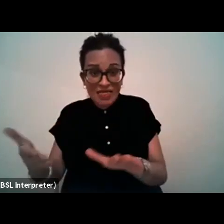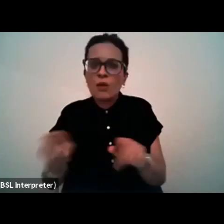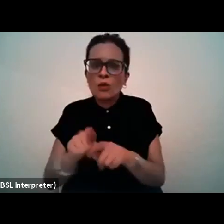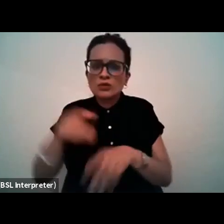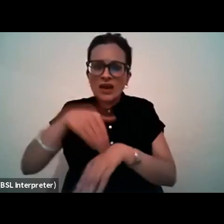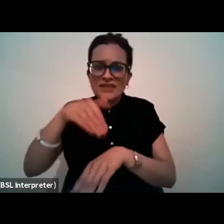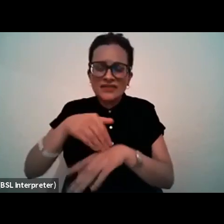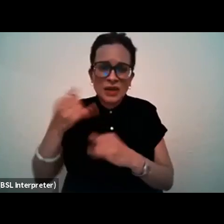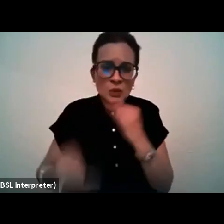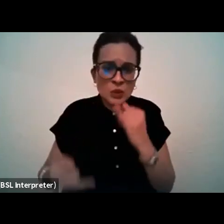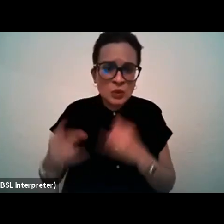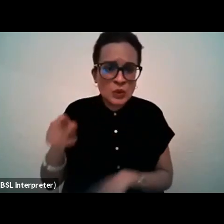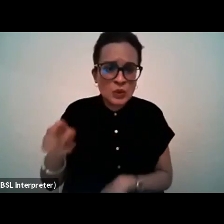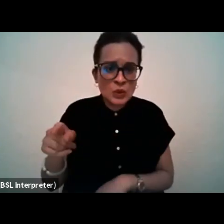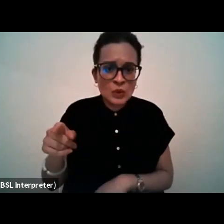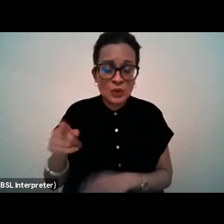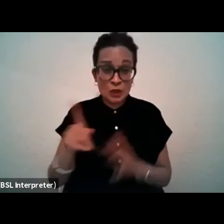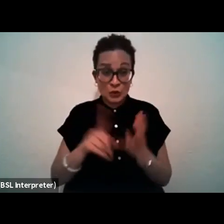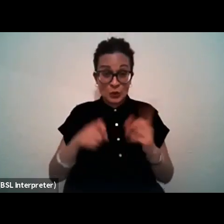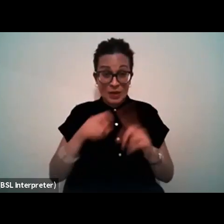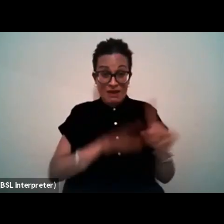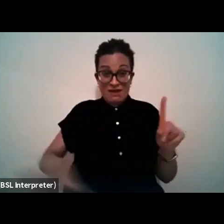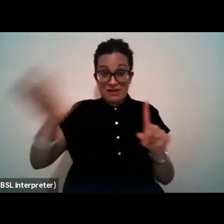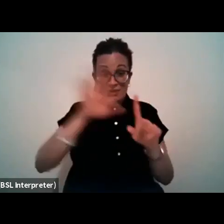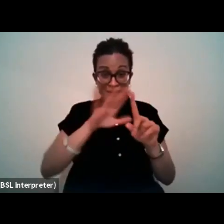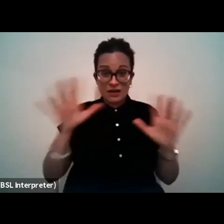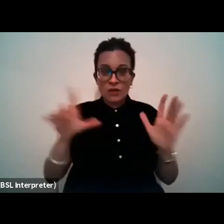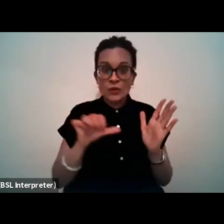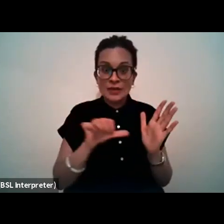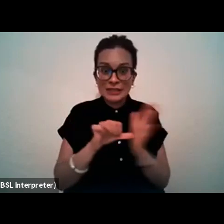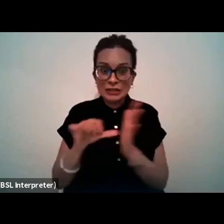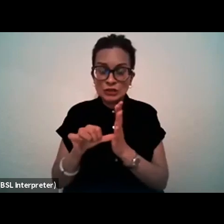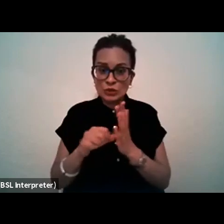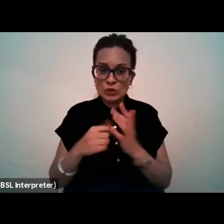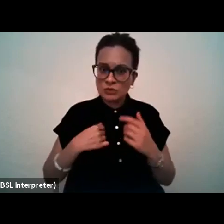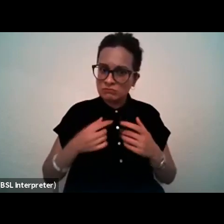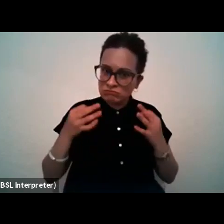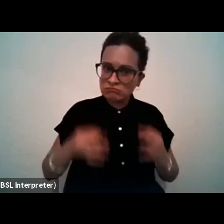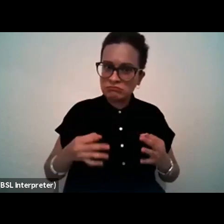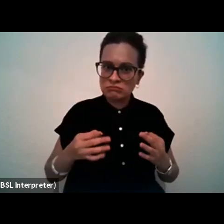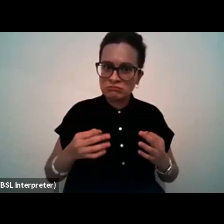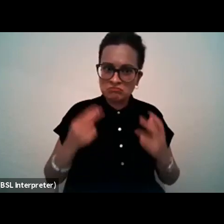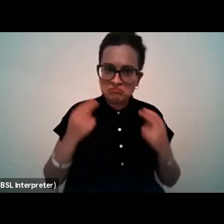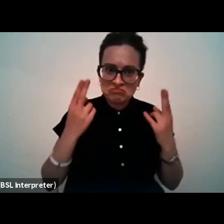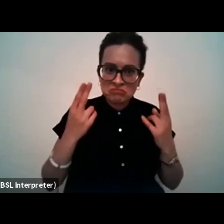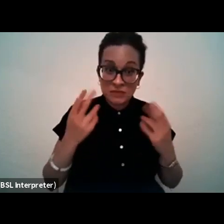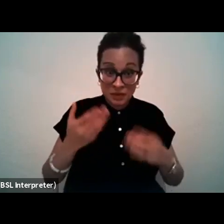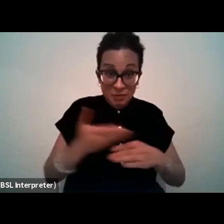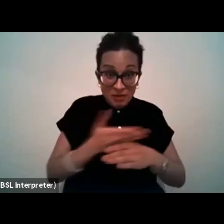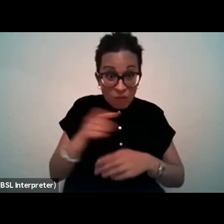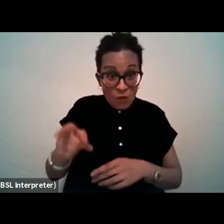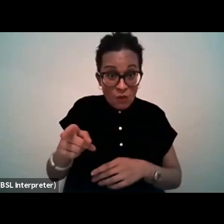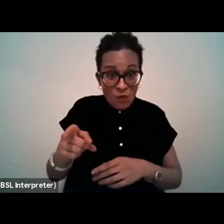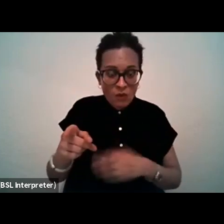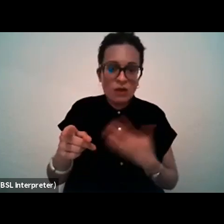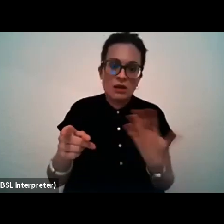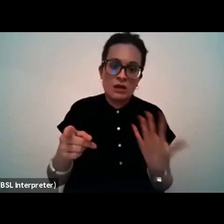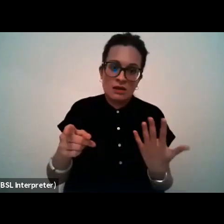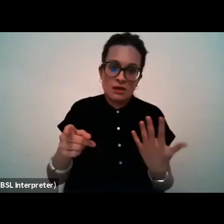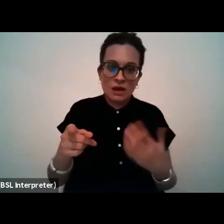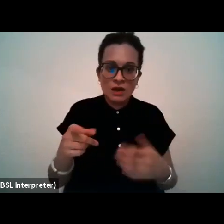seeing. And a country that takes these issues seriously, before this, would have known that something like